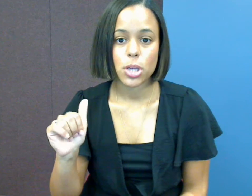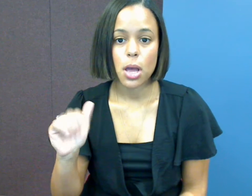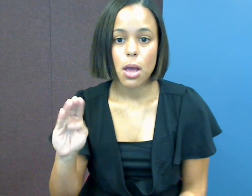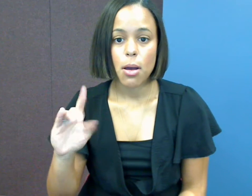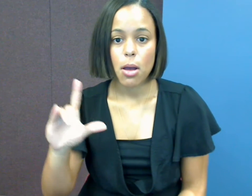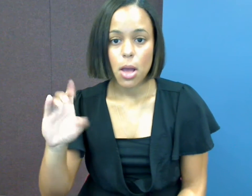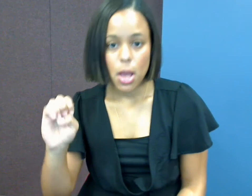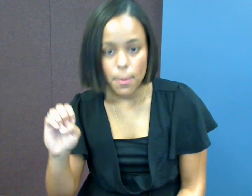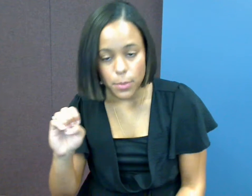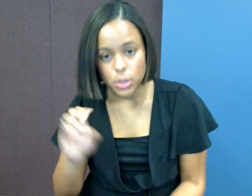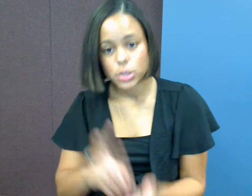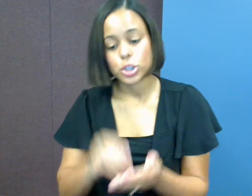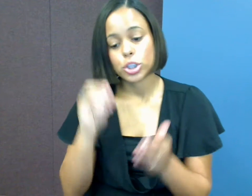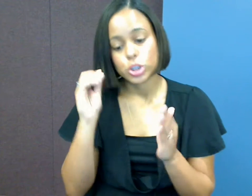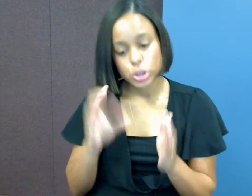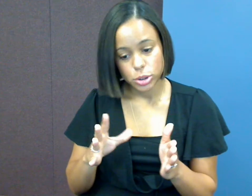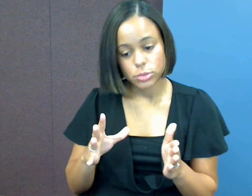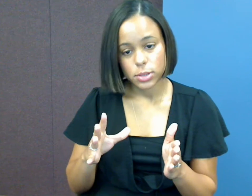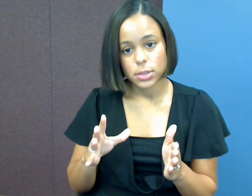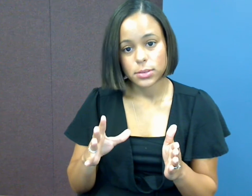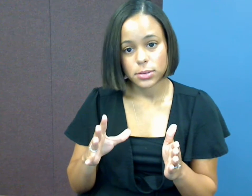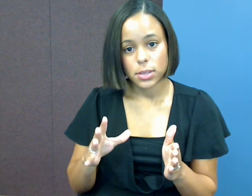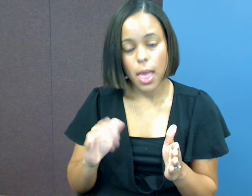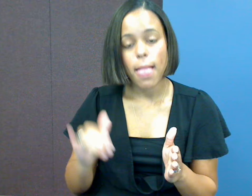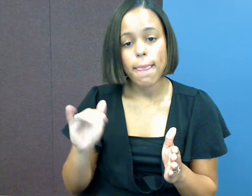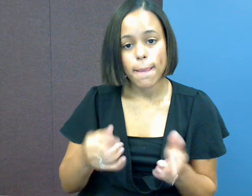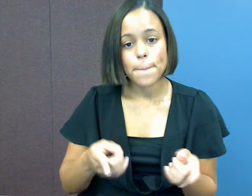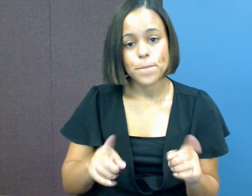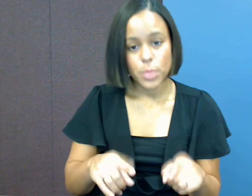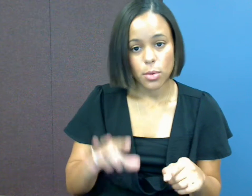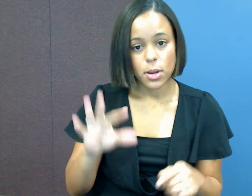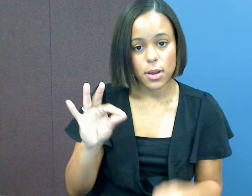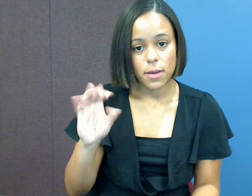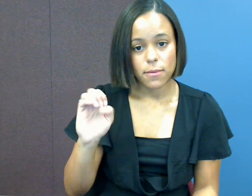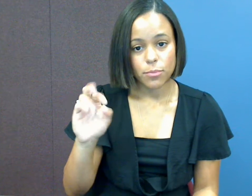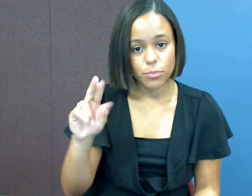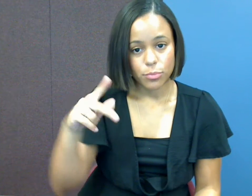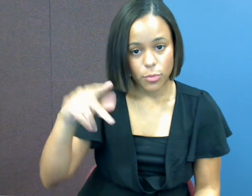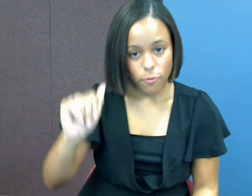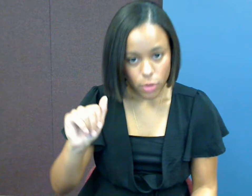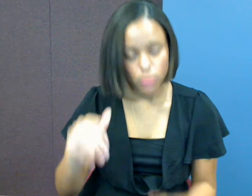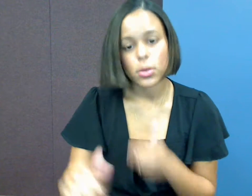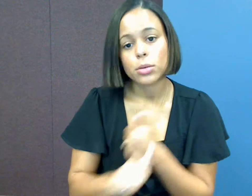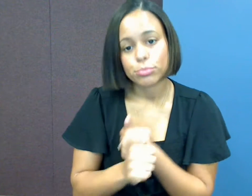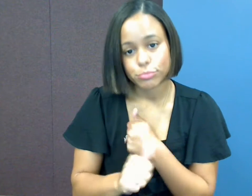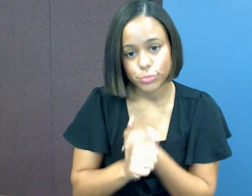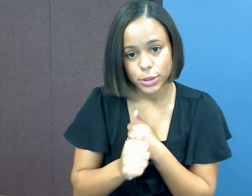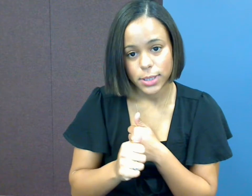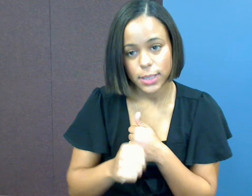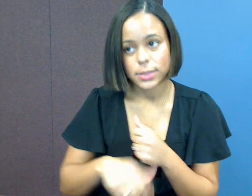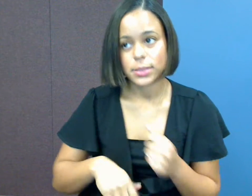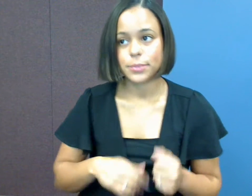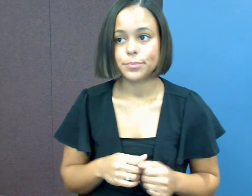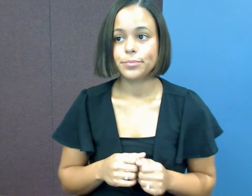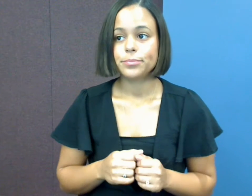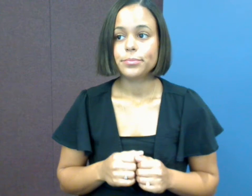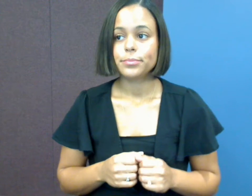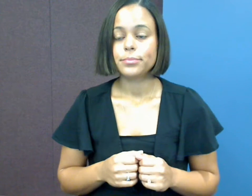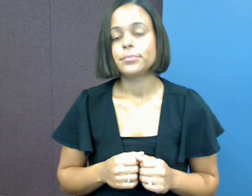do those rights transfer to the student, from the parent or custodial parent to the student?